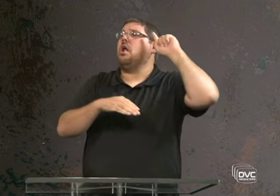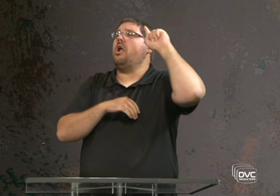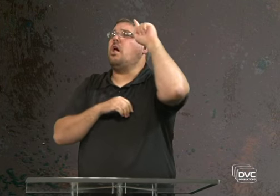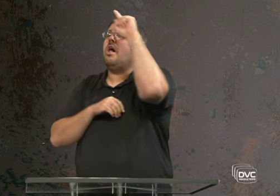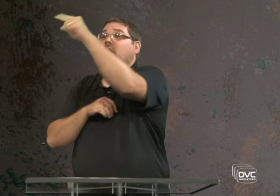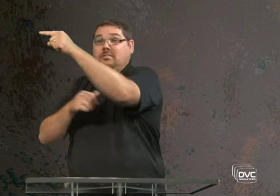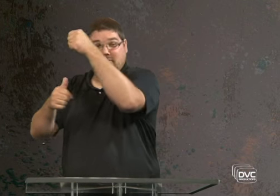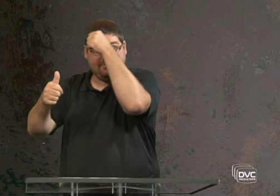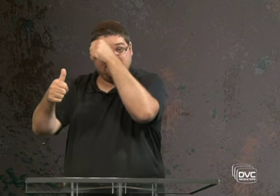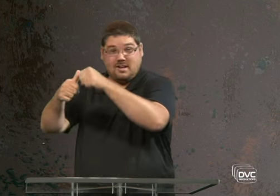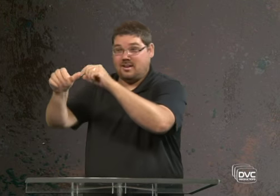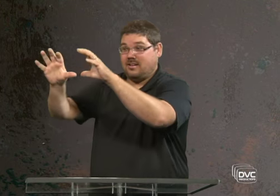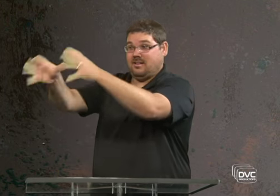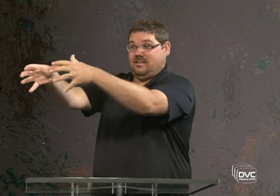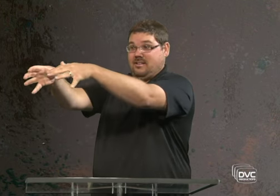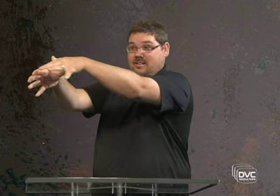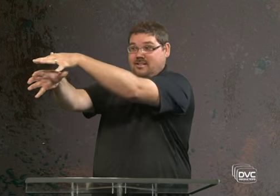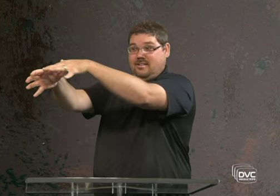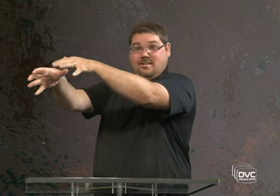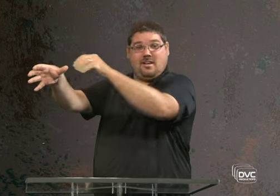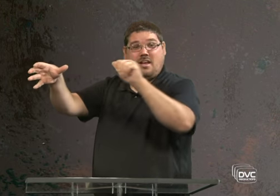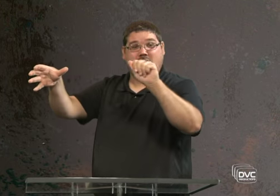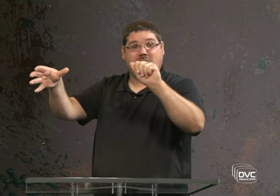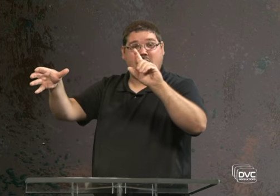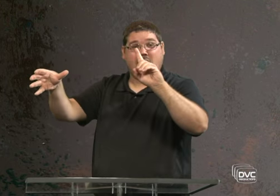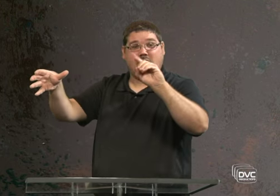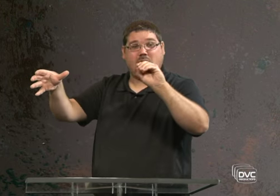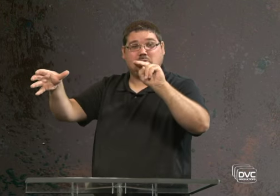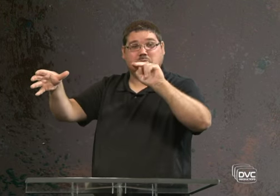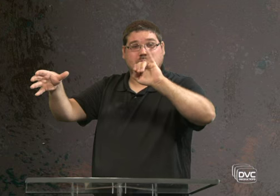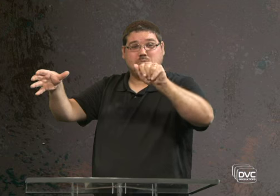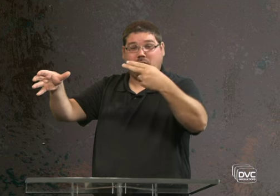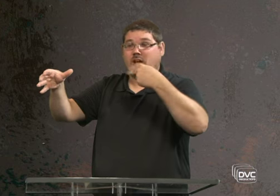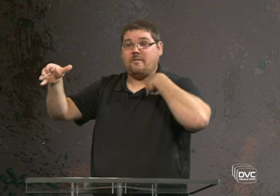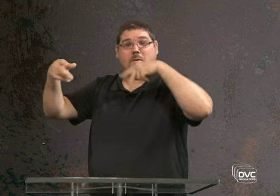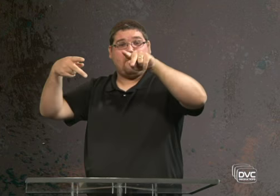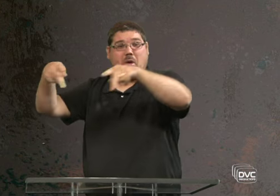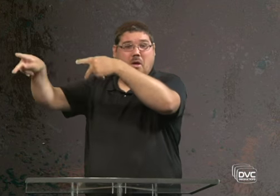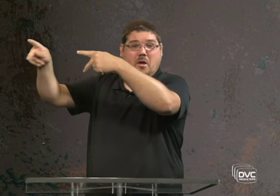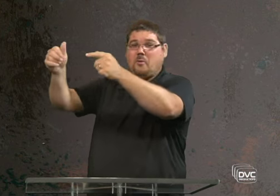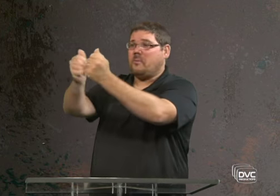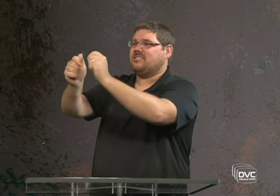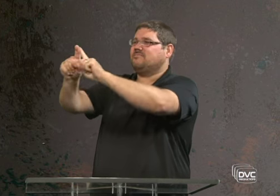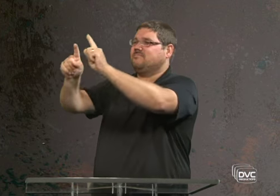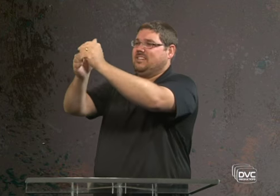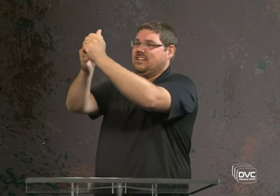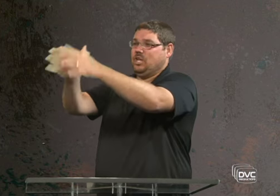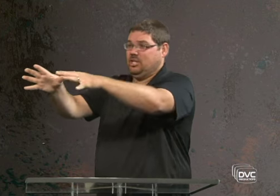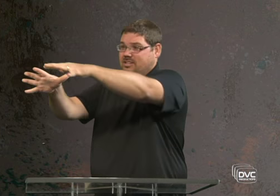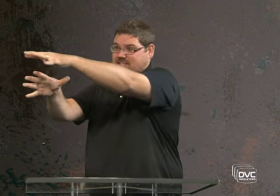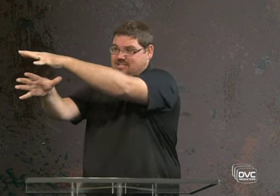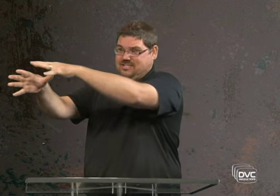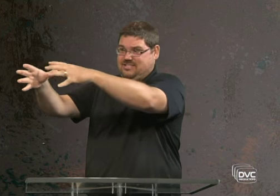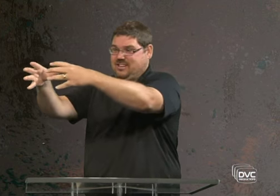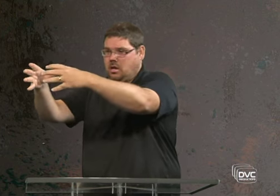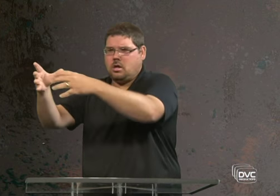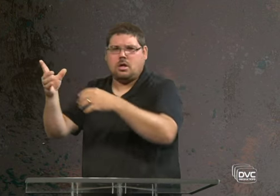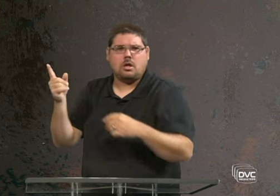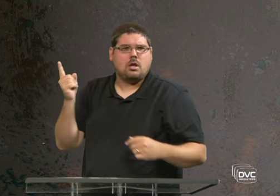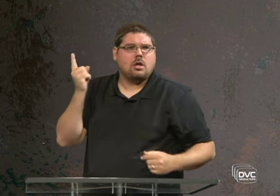and long live King Solomon. Well, their noise was so loud that the other delegation,